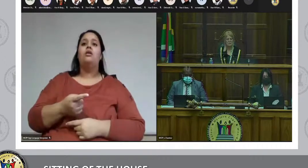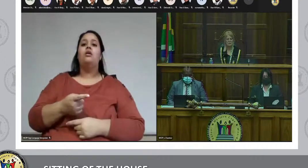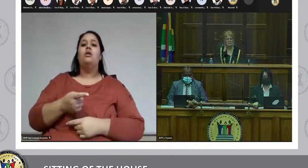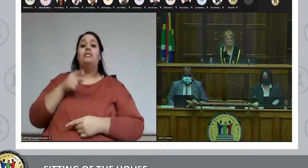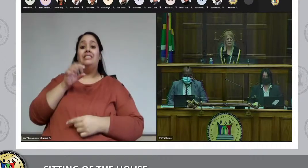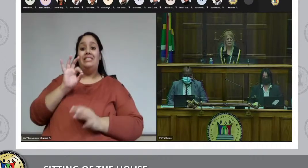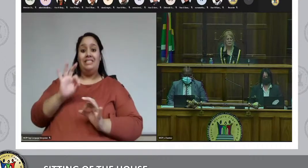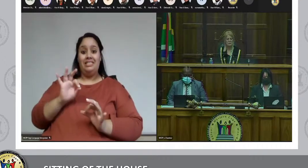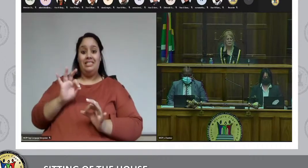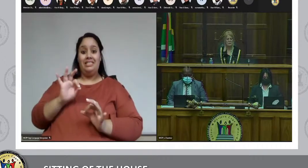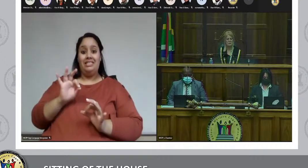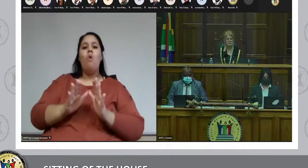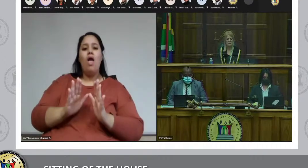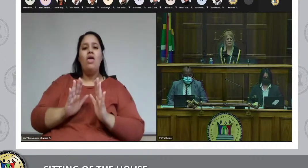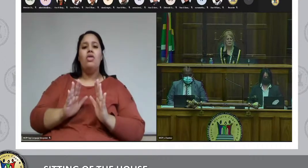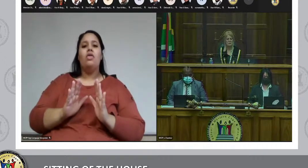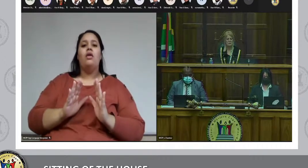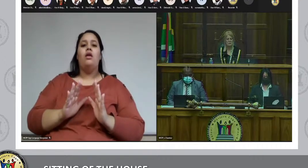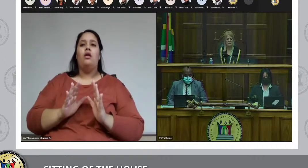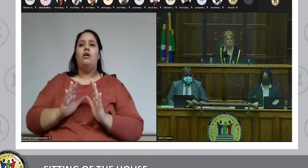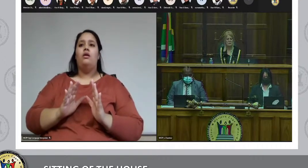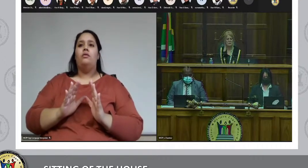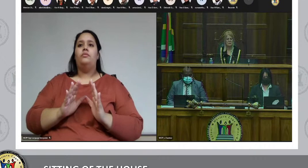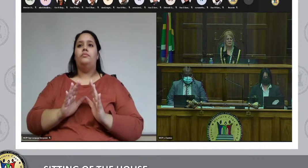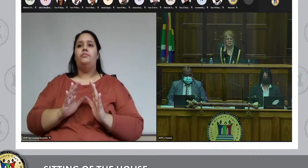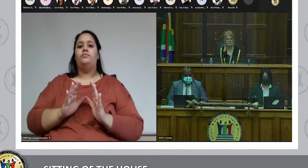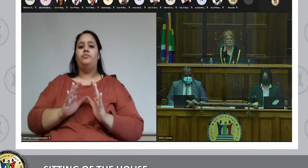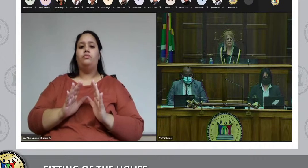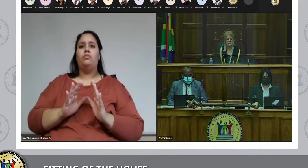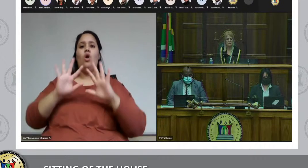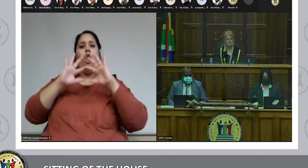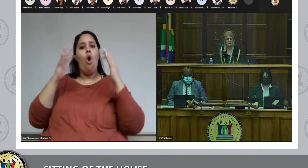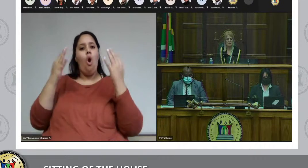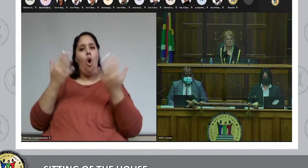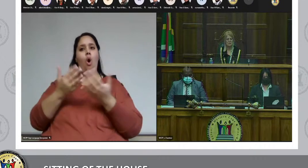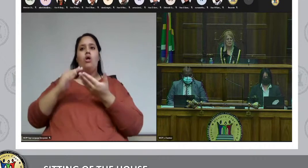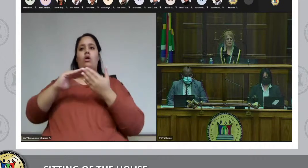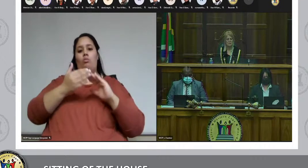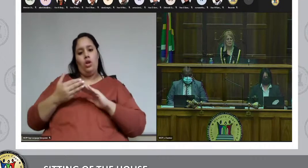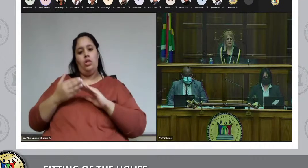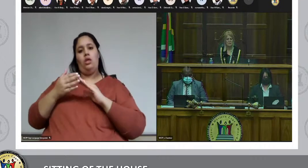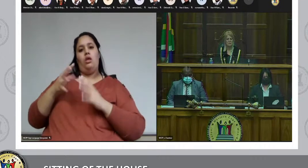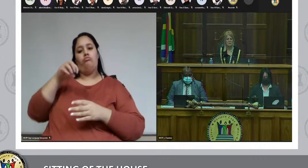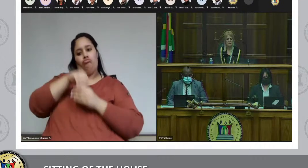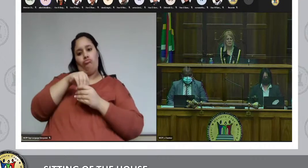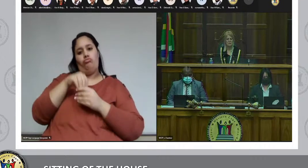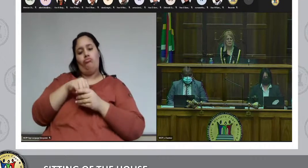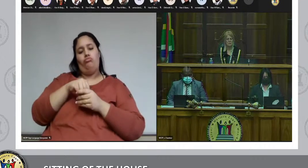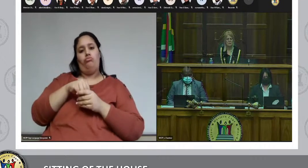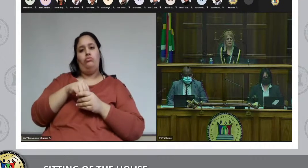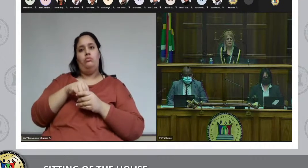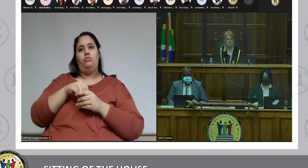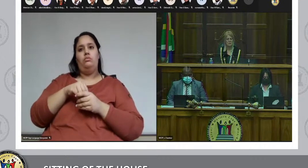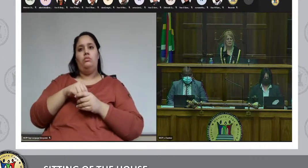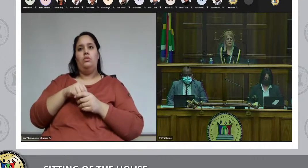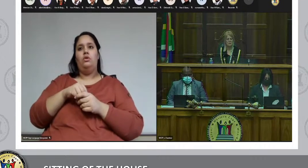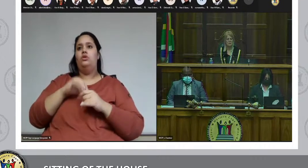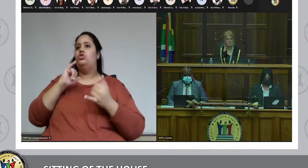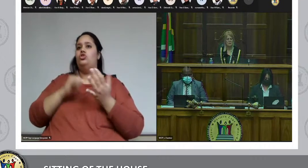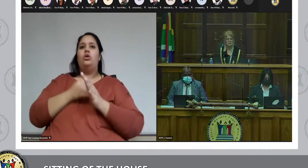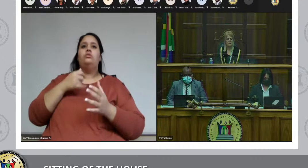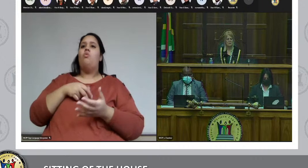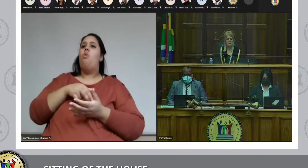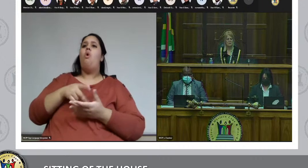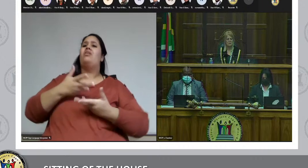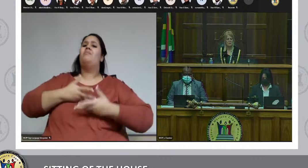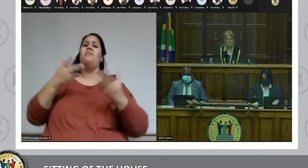of a far bigger, a far whole of society approach, a far bigger approach than walking like little bliksoldaatjies